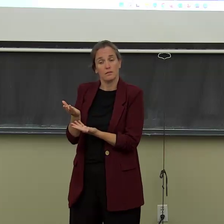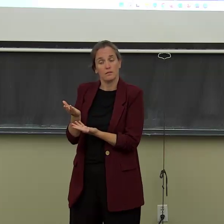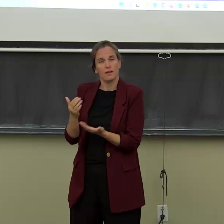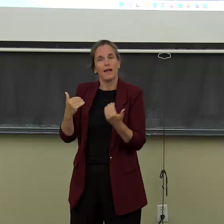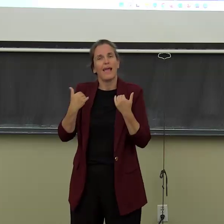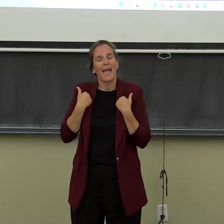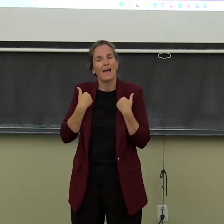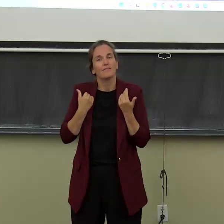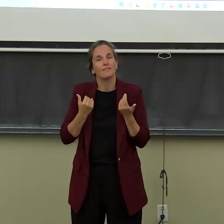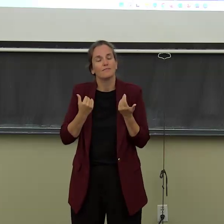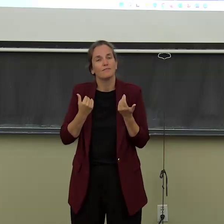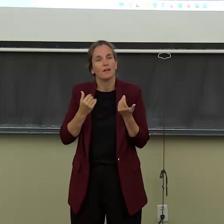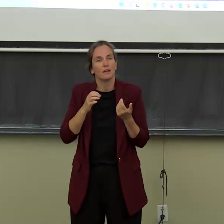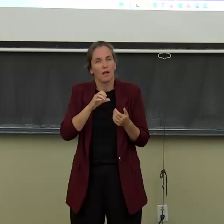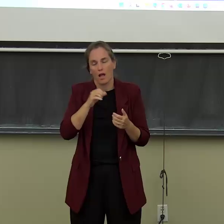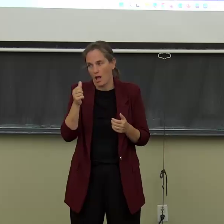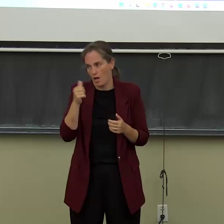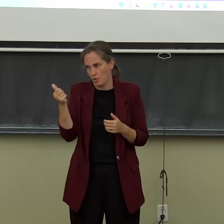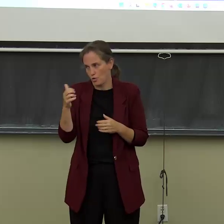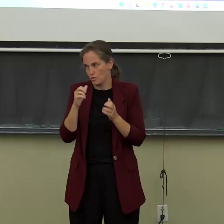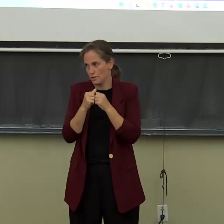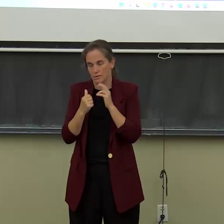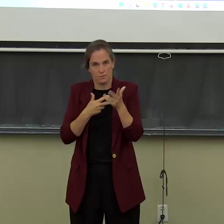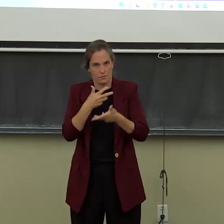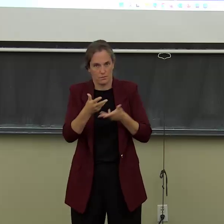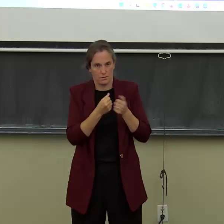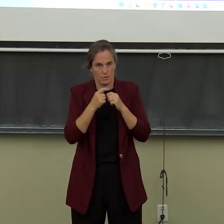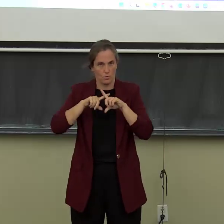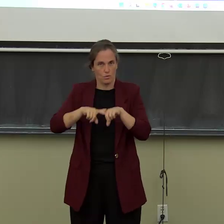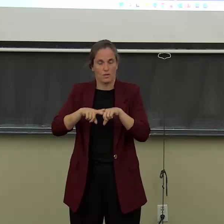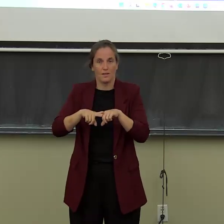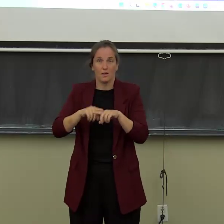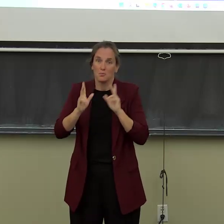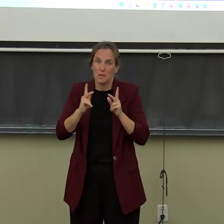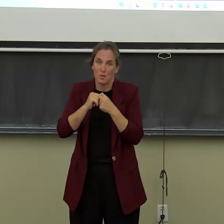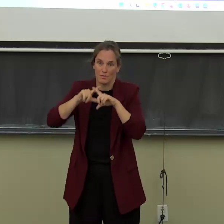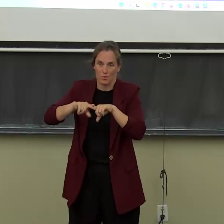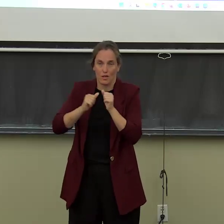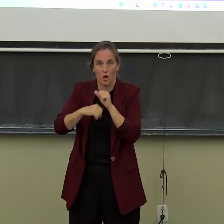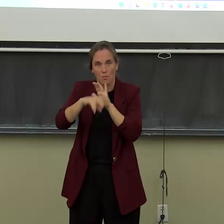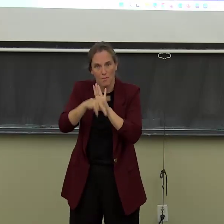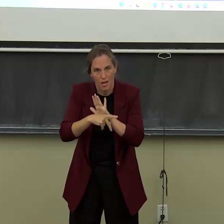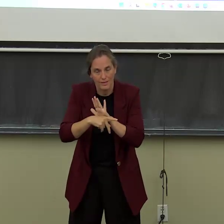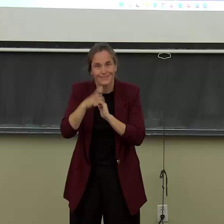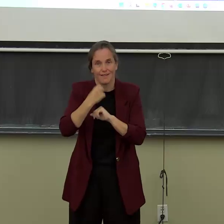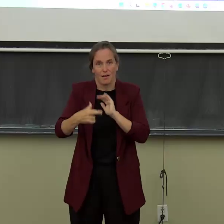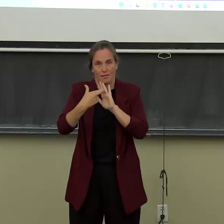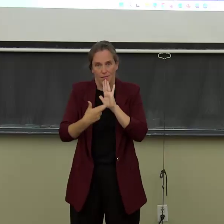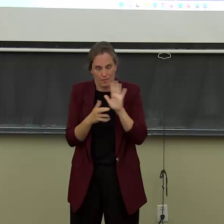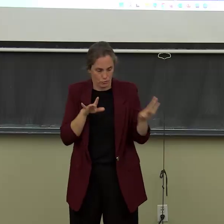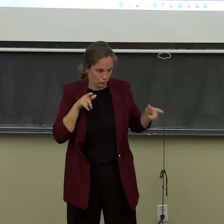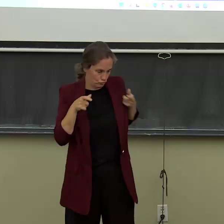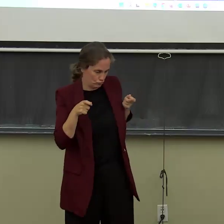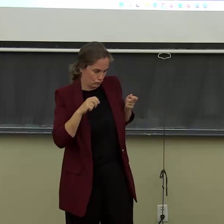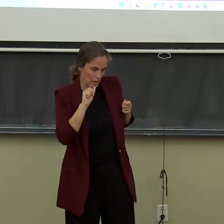having, or this pillar that we want to rely on is policy and policy regulating AI and